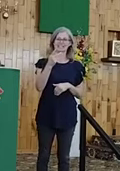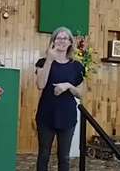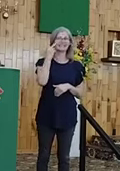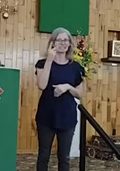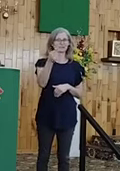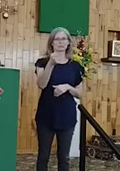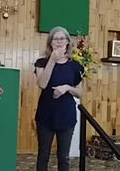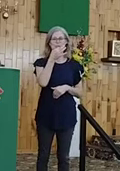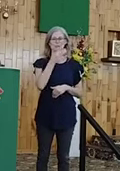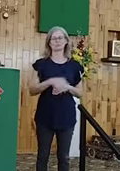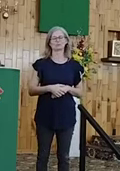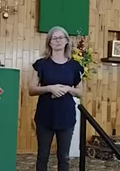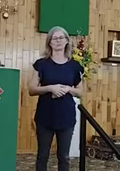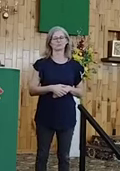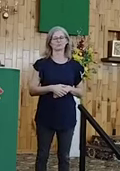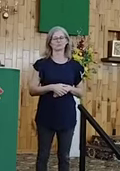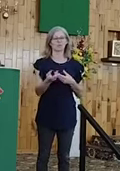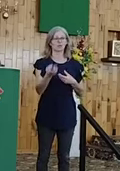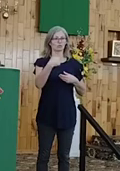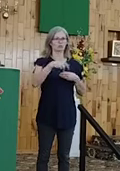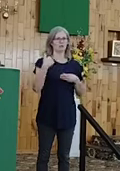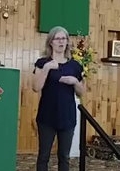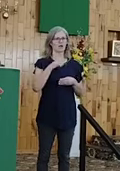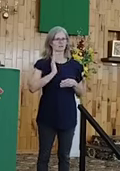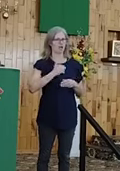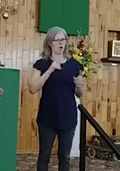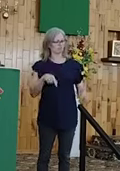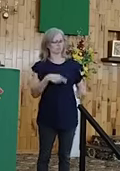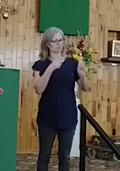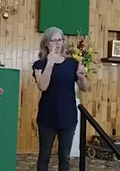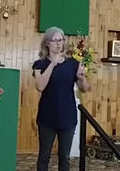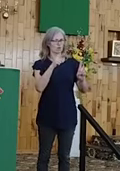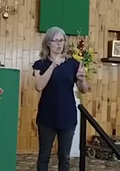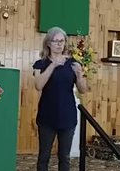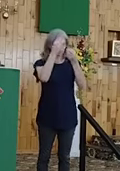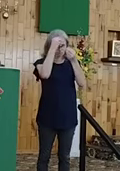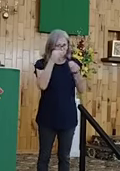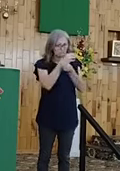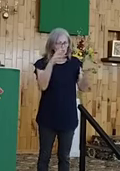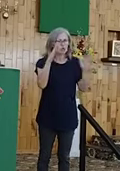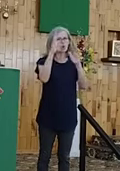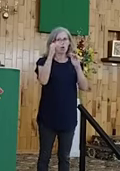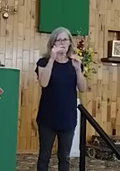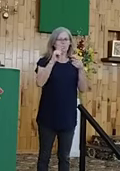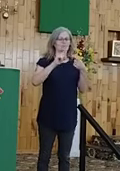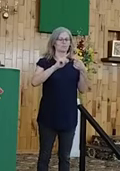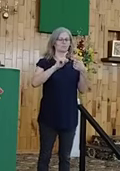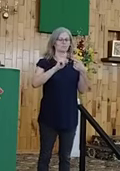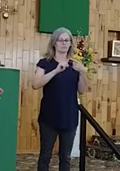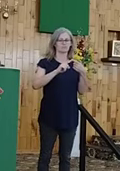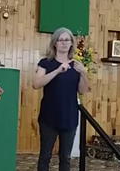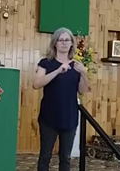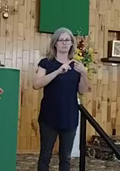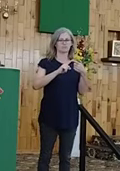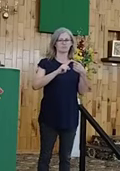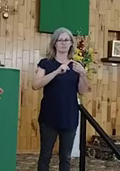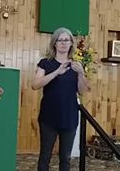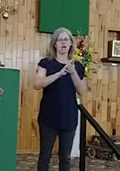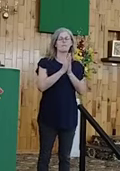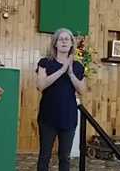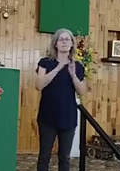soon. Join us on our mission to spread hope. Become a missionary for our chapel.